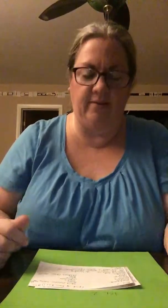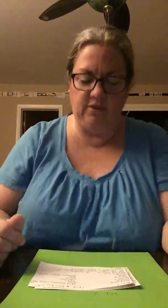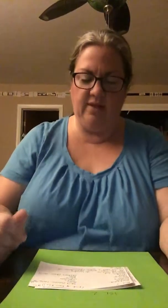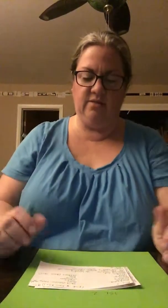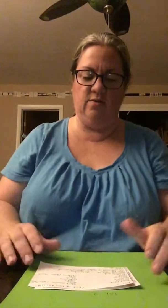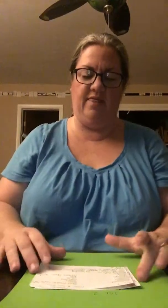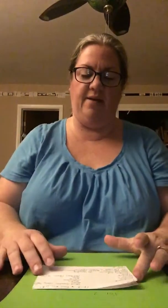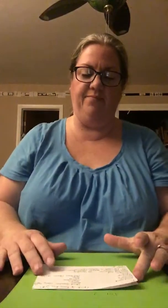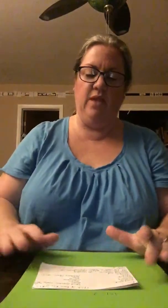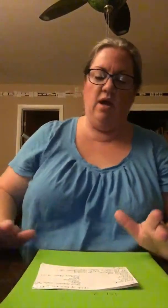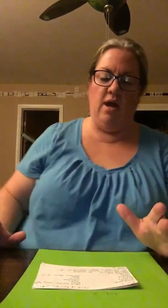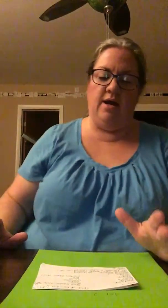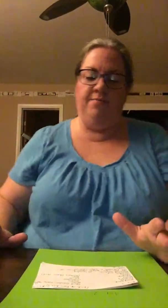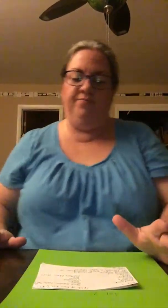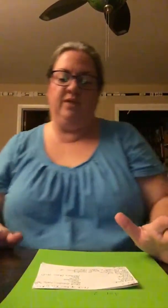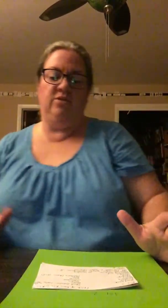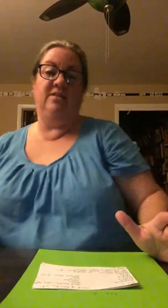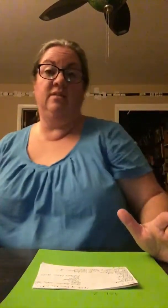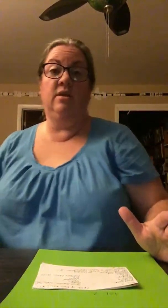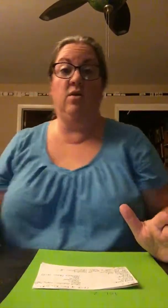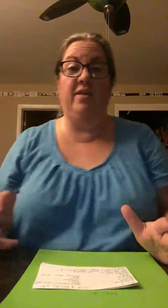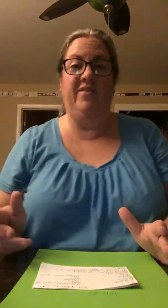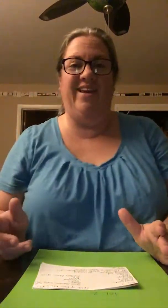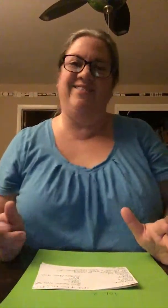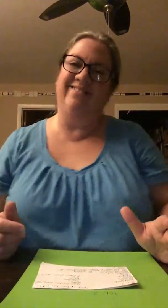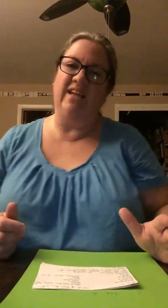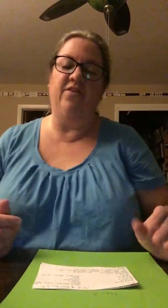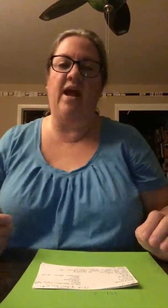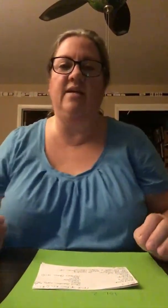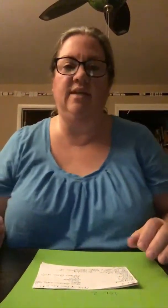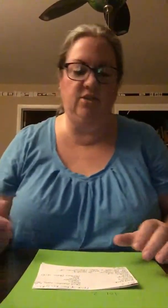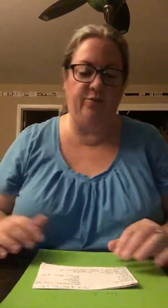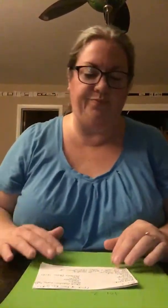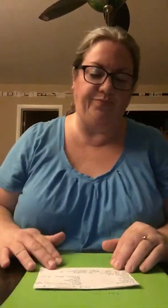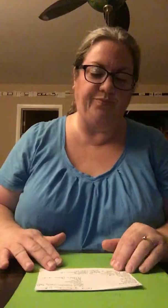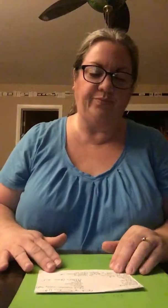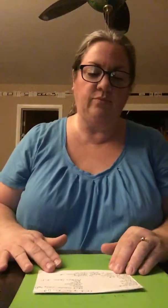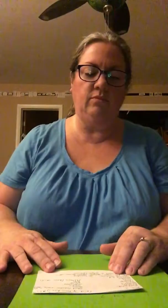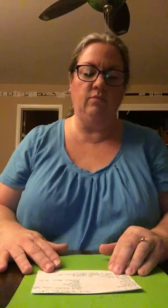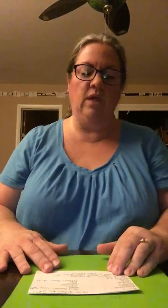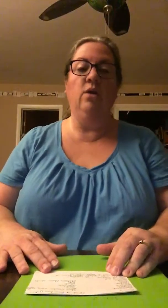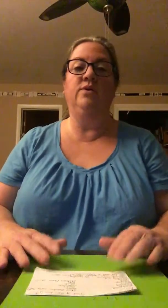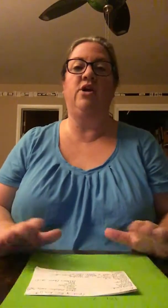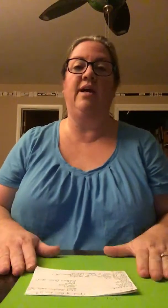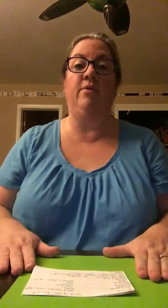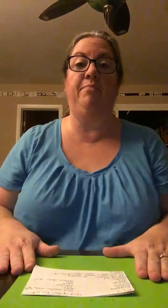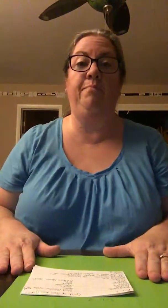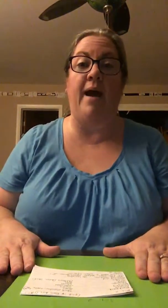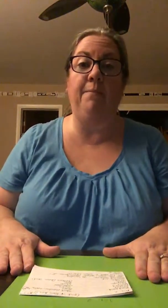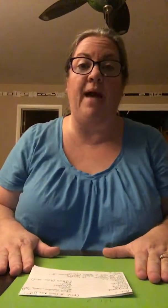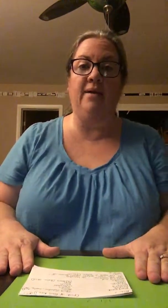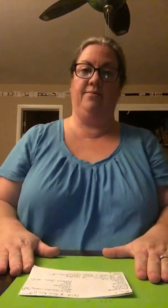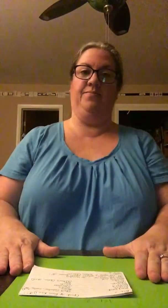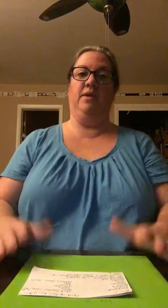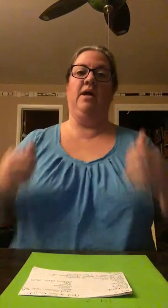So let's go with that. So this is the clothing video for ASL 2. We're starting out with backpack, and